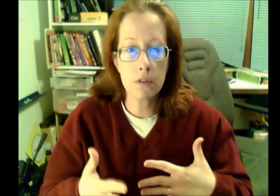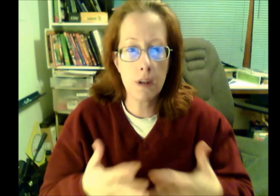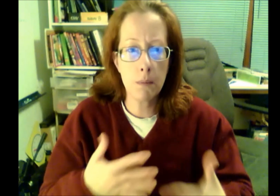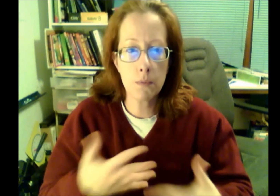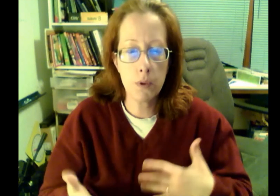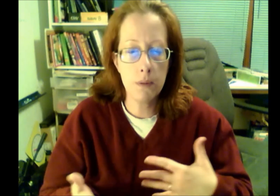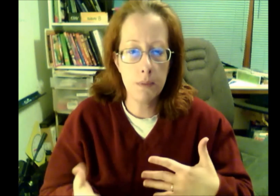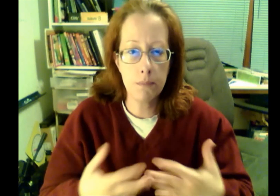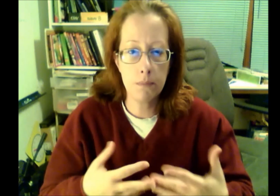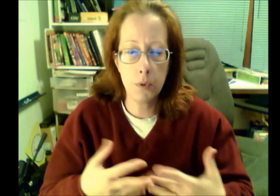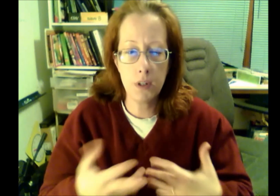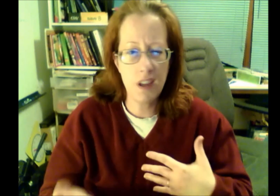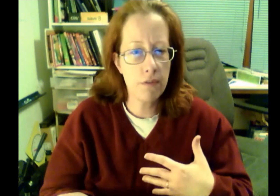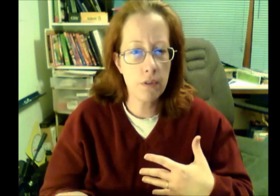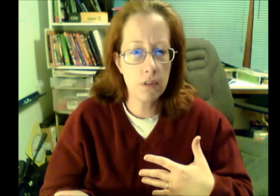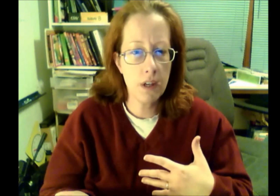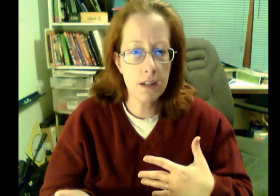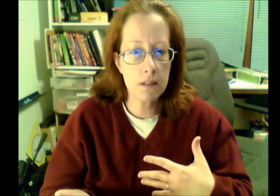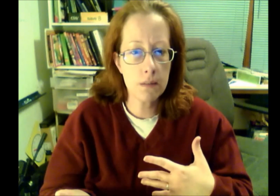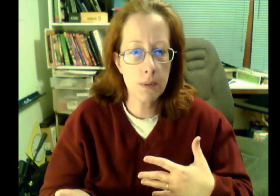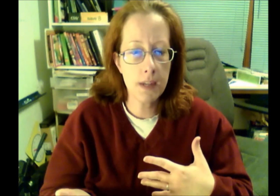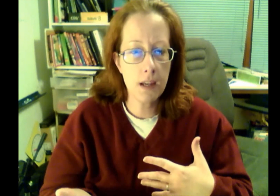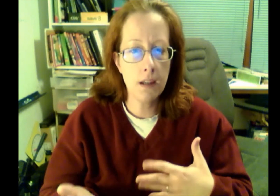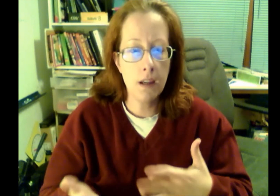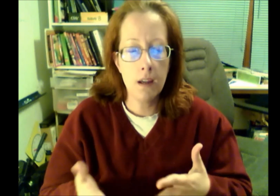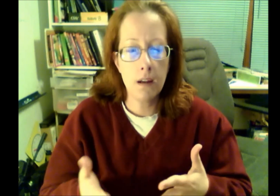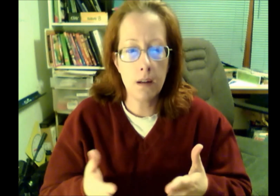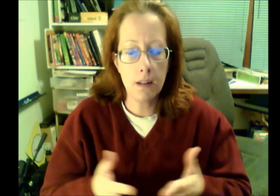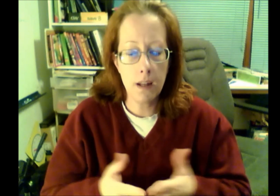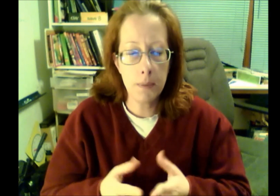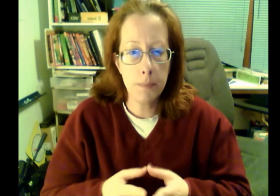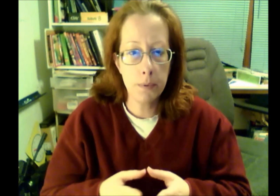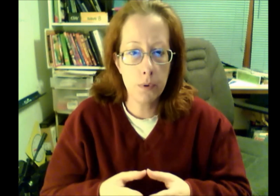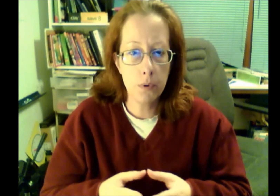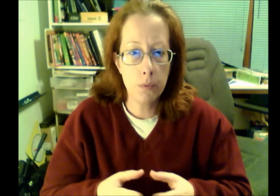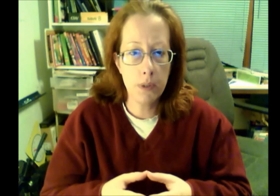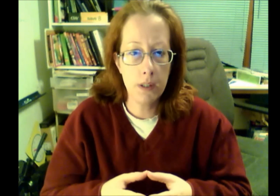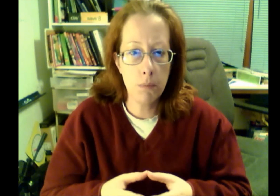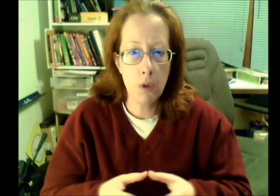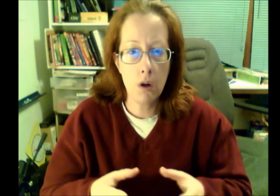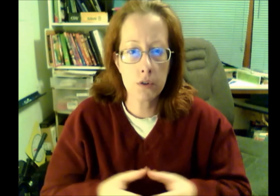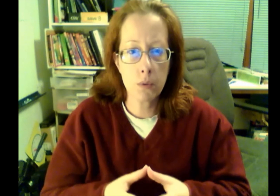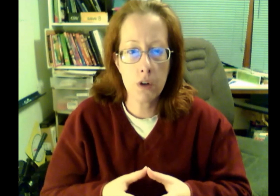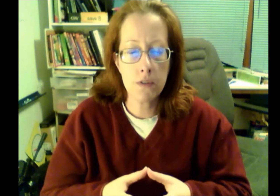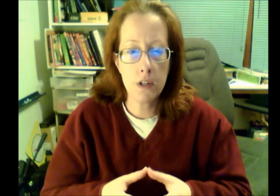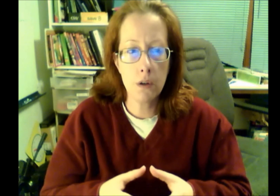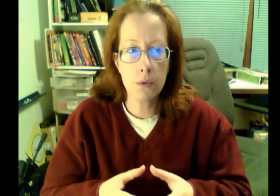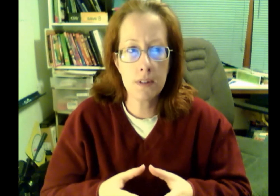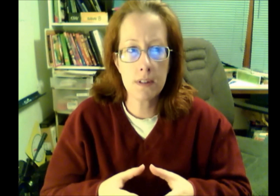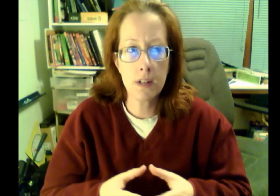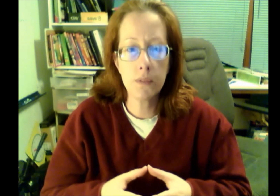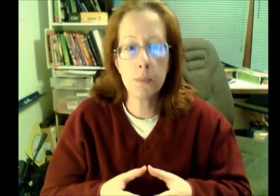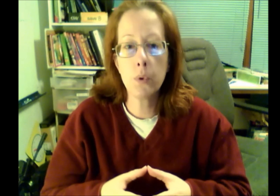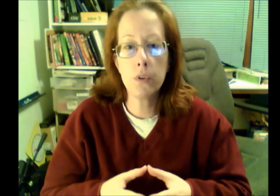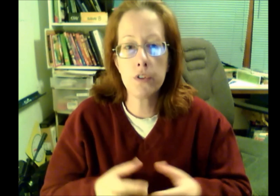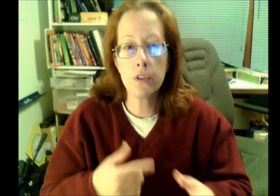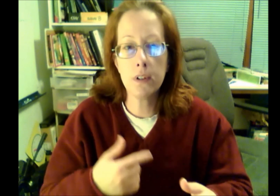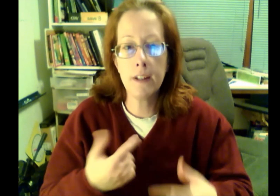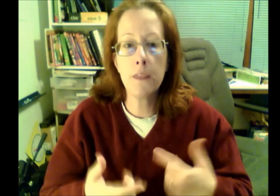much point in me putting the effort, I guess is what I'm saying. A lot of people who read blogs or watch videos, it's kind of important to let the